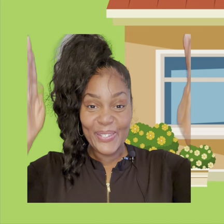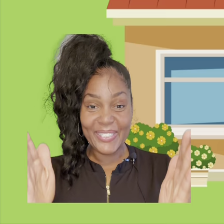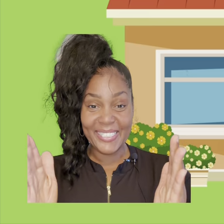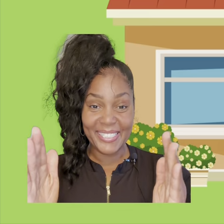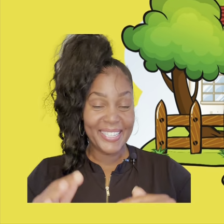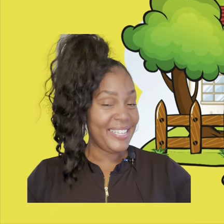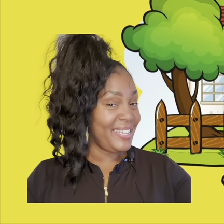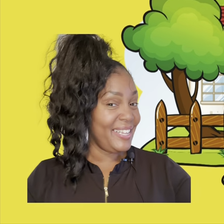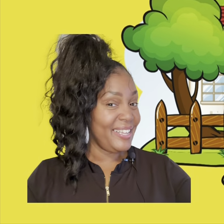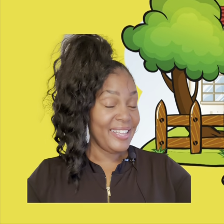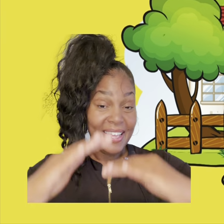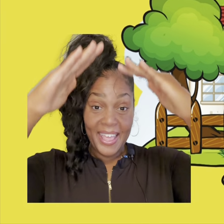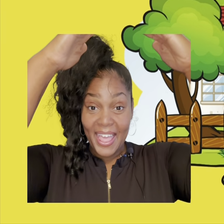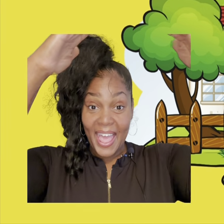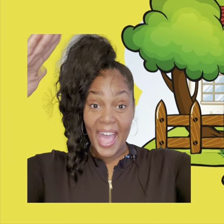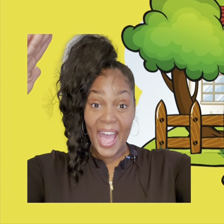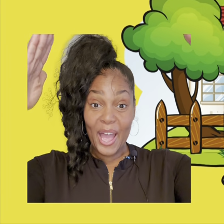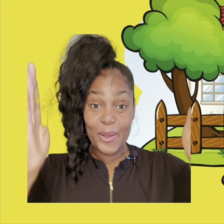House.